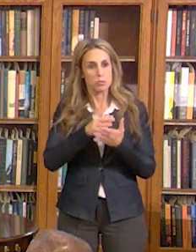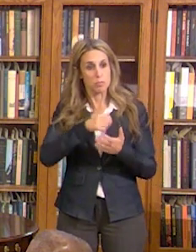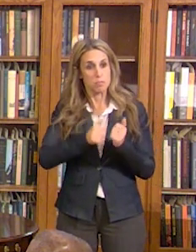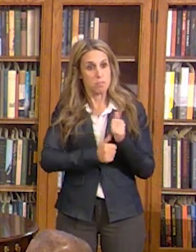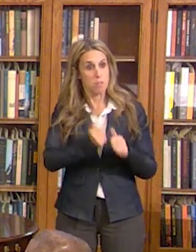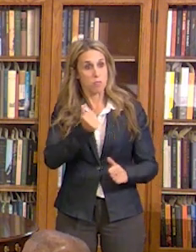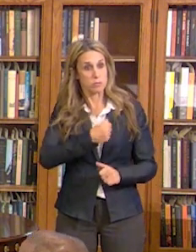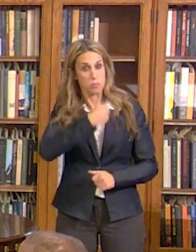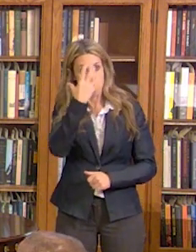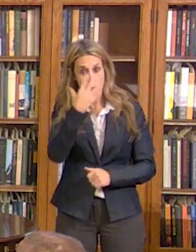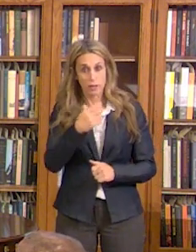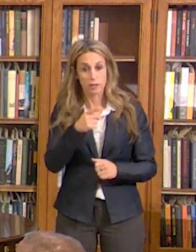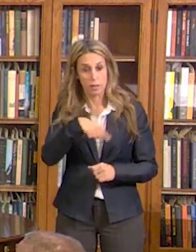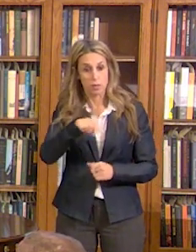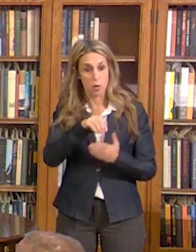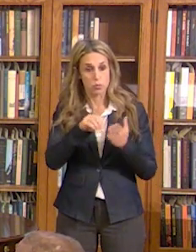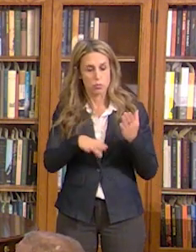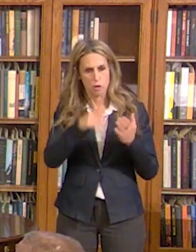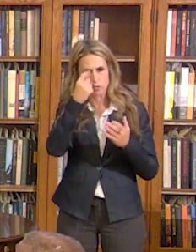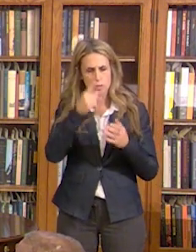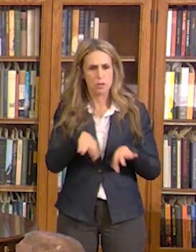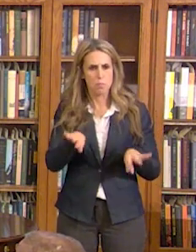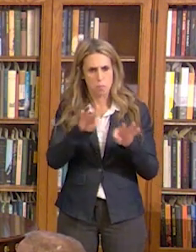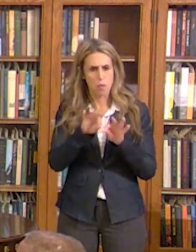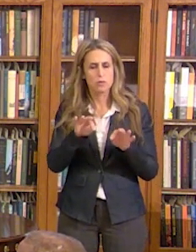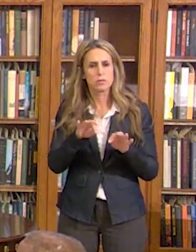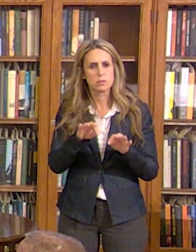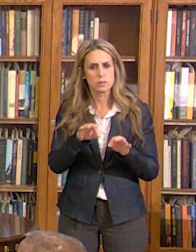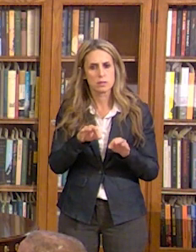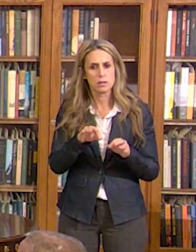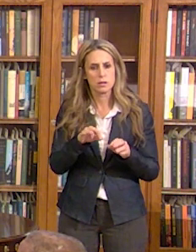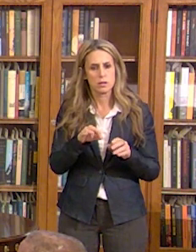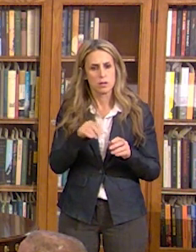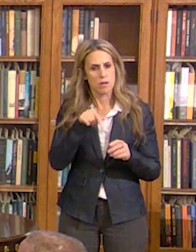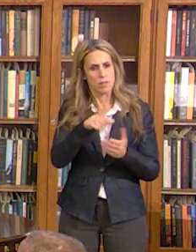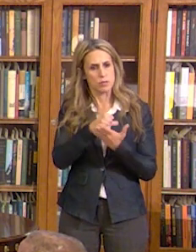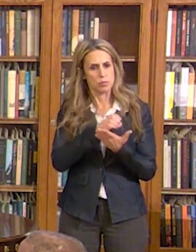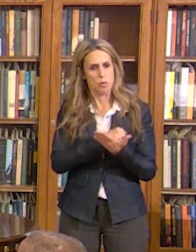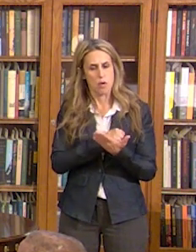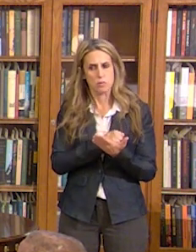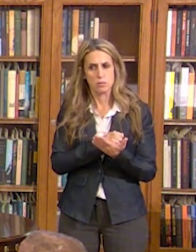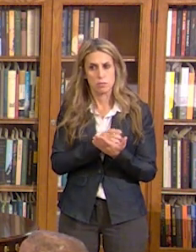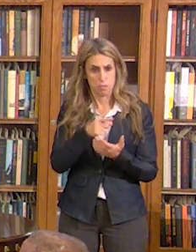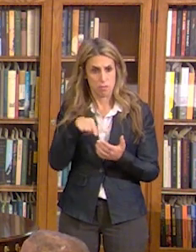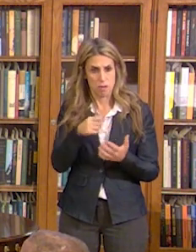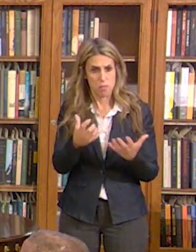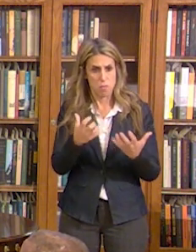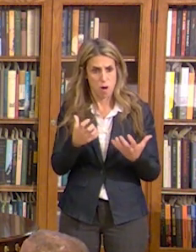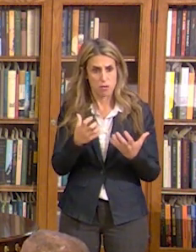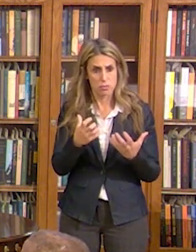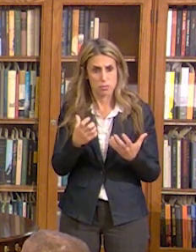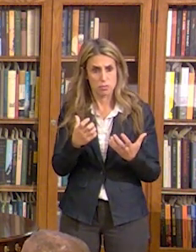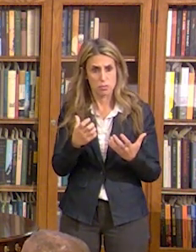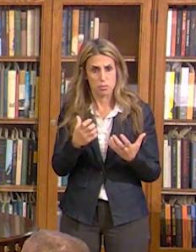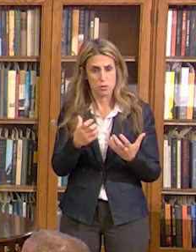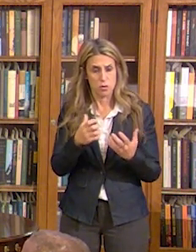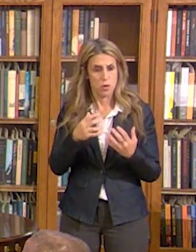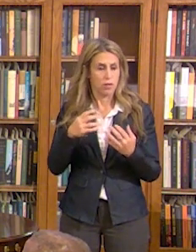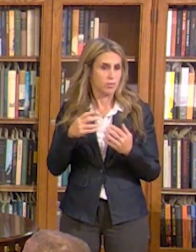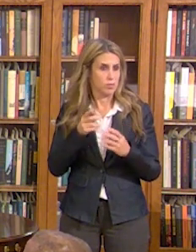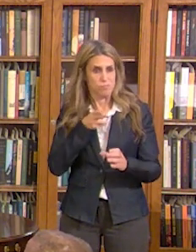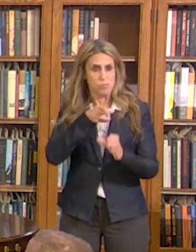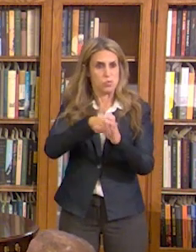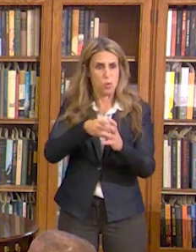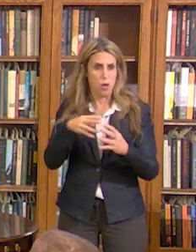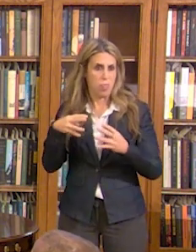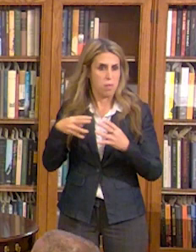white and these students understood the importance or understand the importance of this course and so they wanted to go you know to the battlefield with me